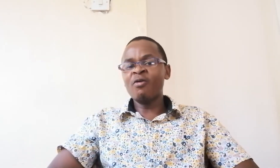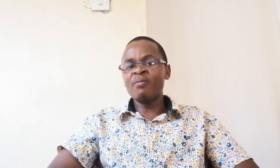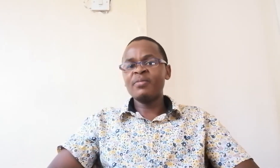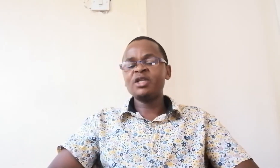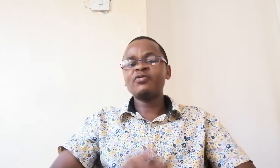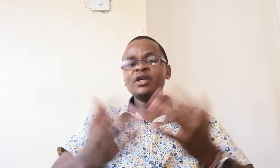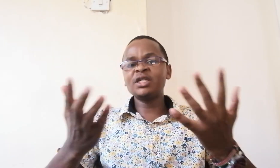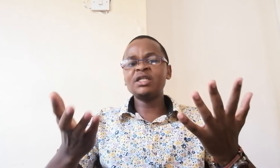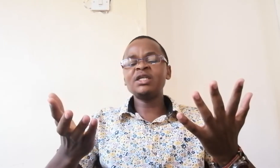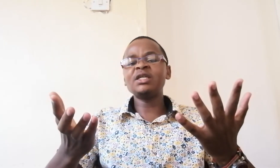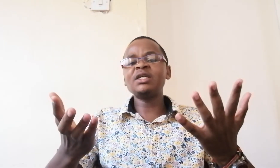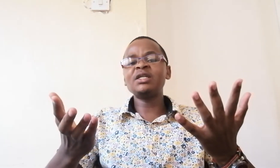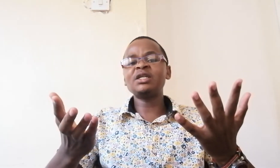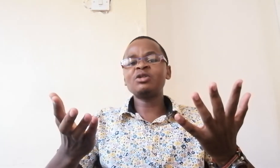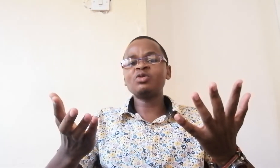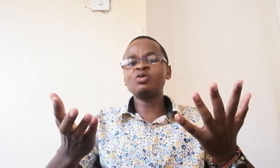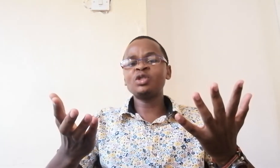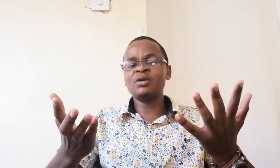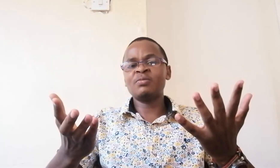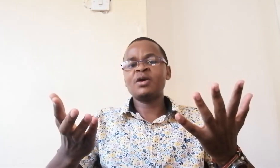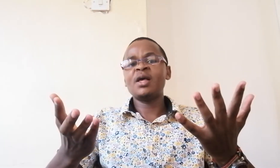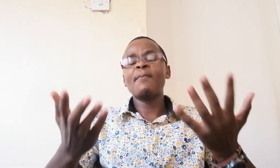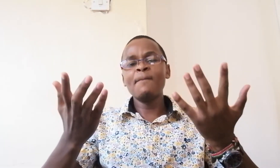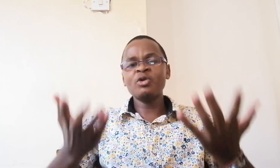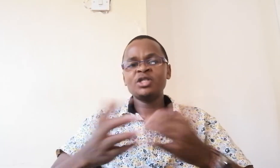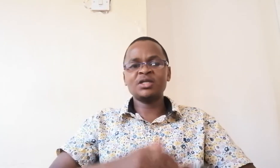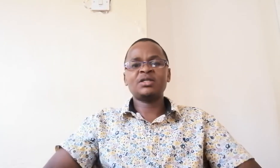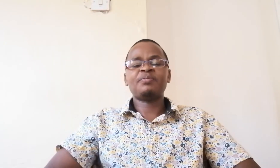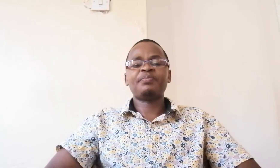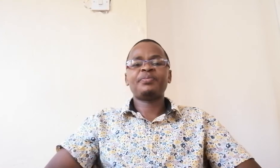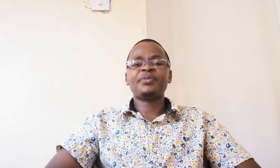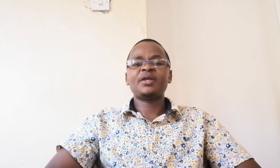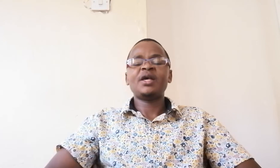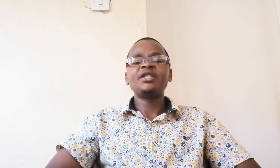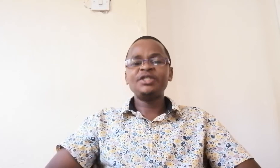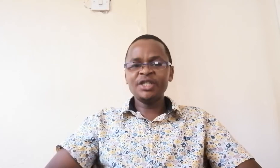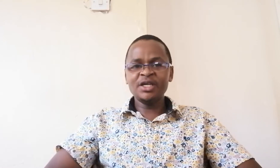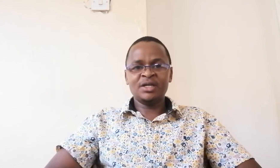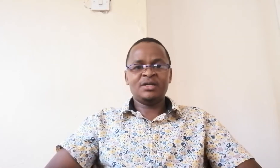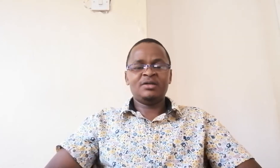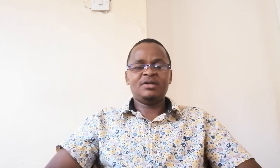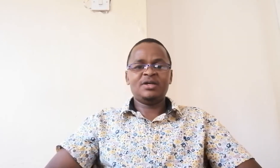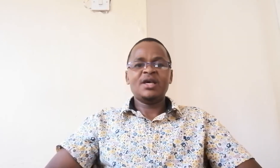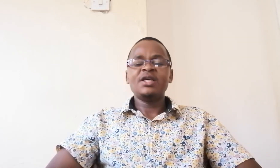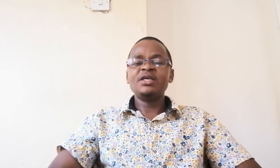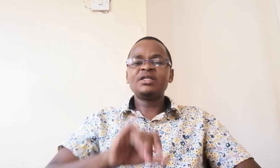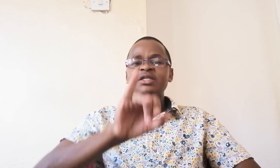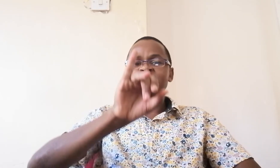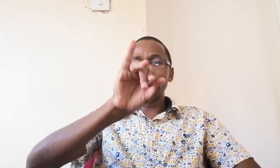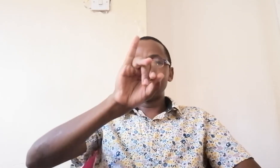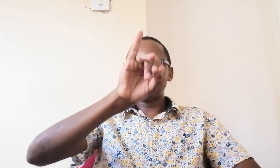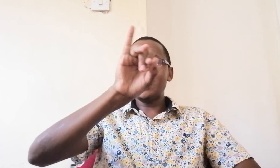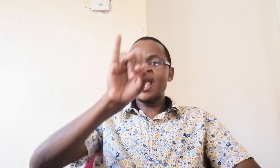form? It results to which name? Moses. Jane is